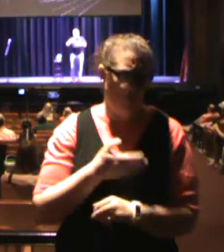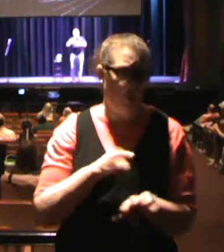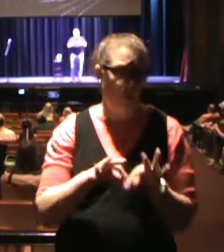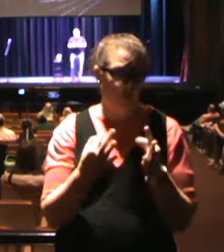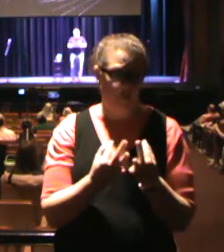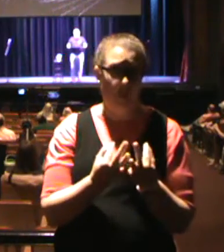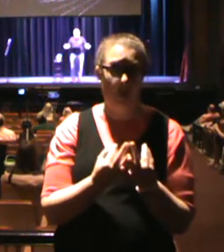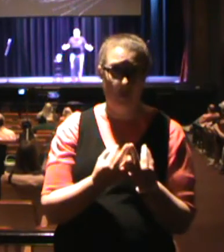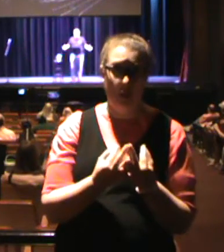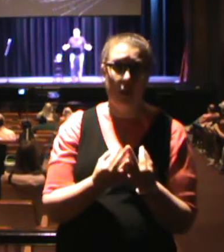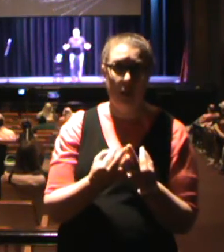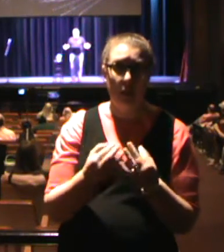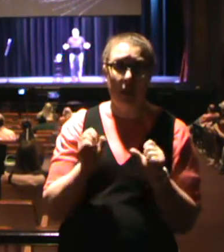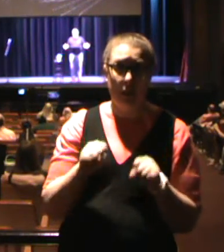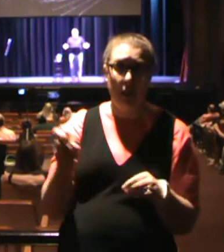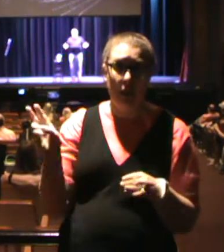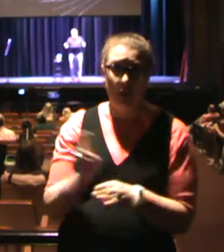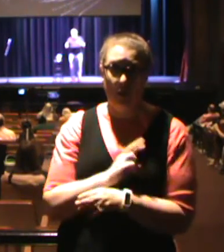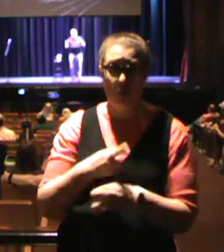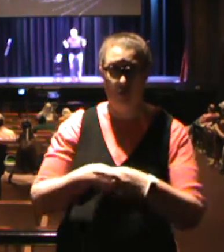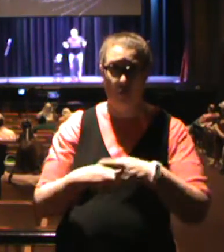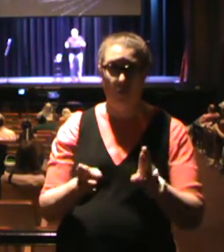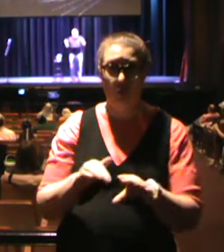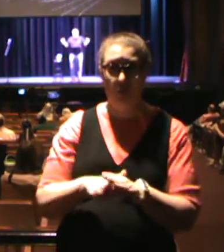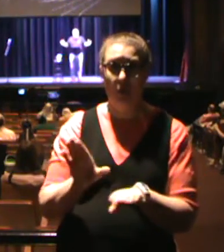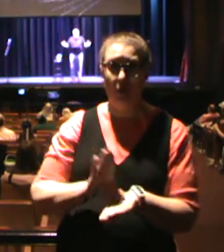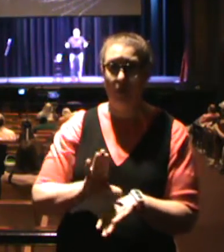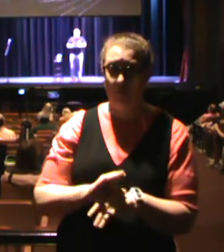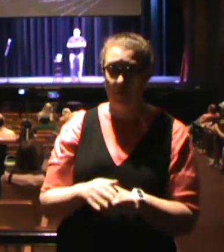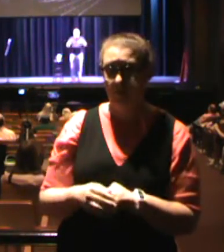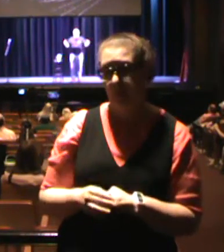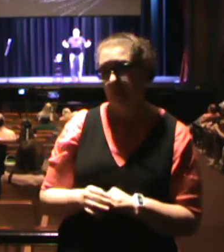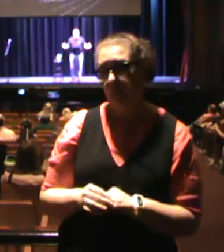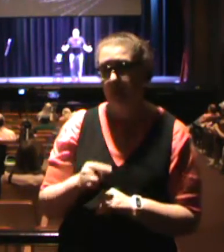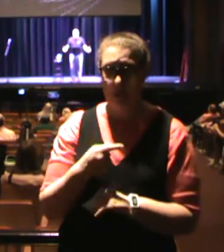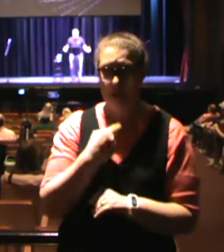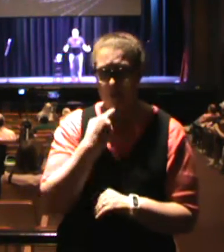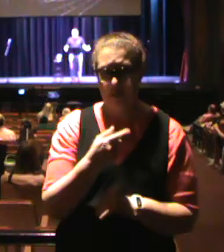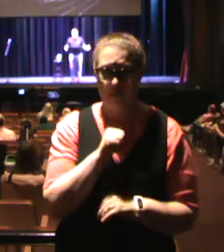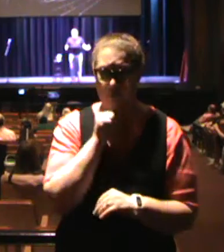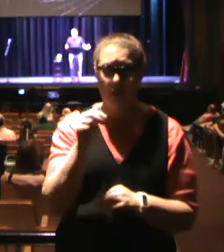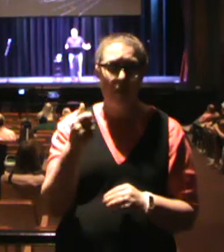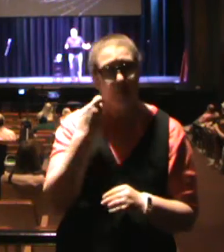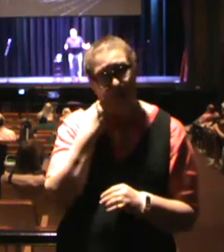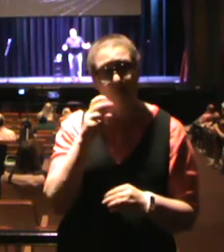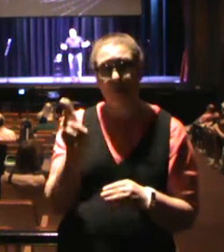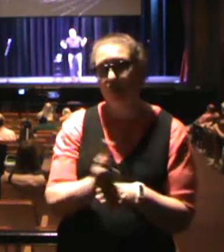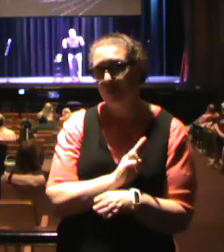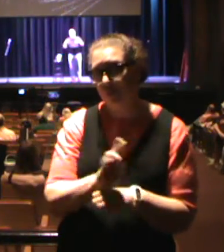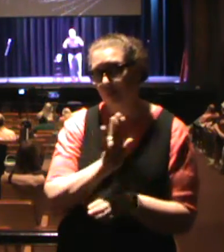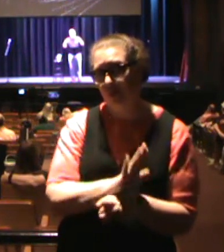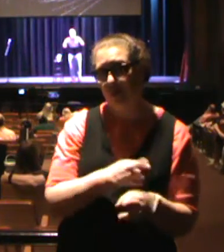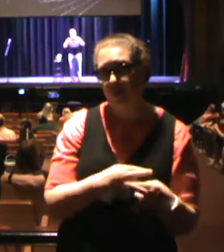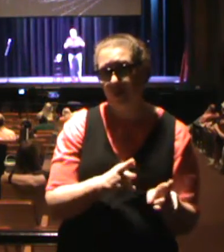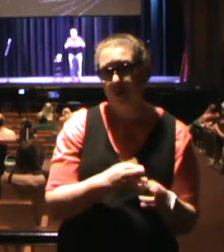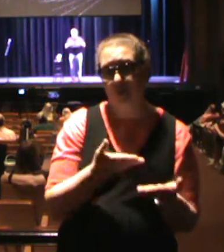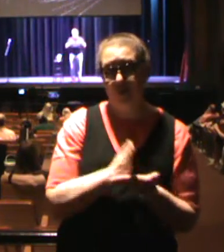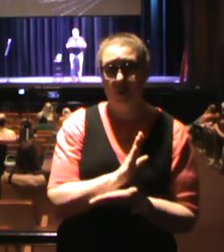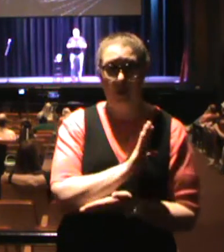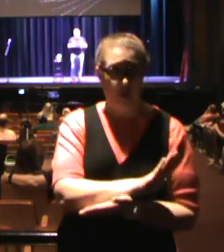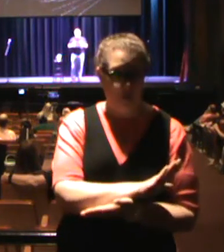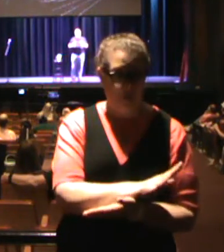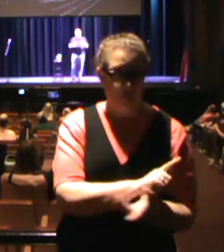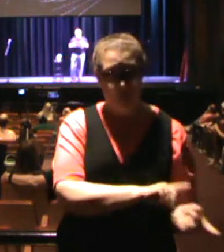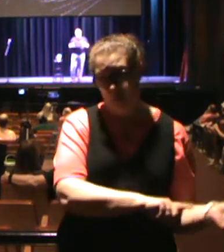I use one of the rooms in the church? And Eliashib said, it's not a big deal. We're not using it anyways. And so he allowed him to come.